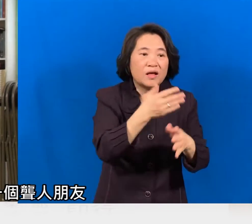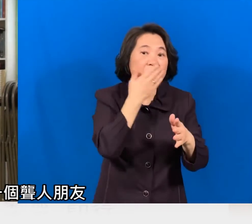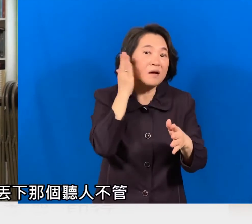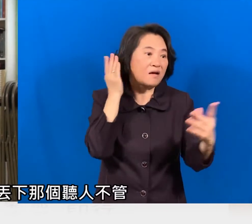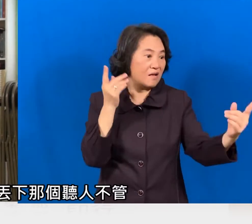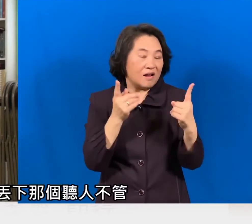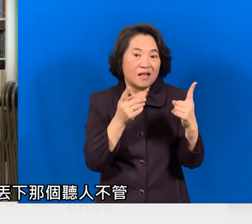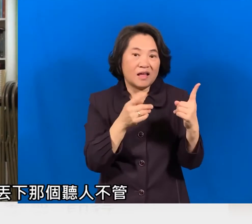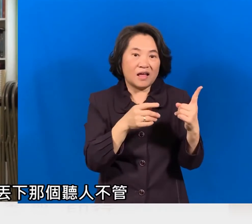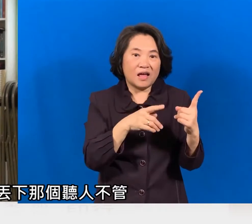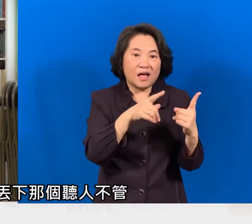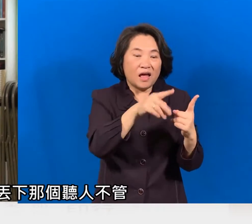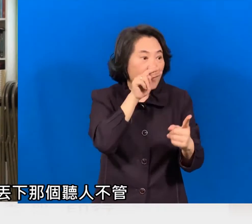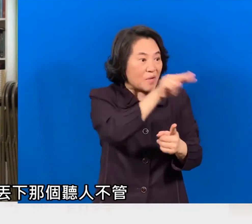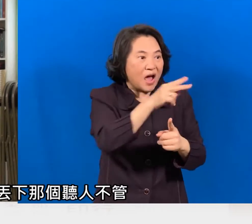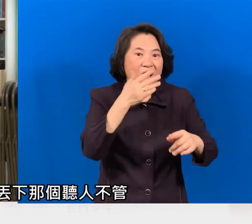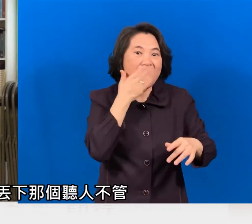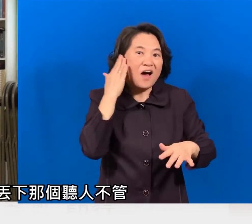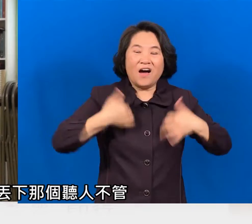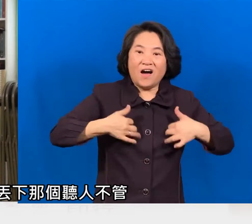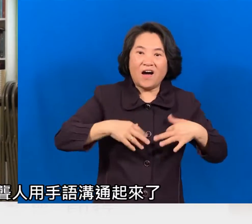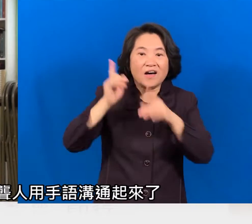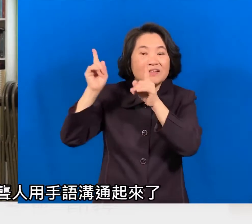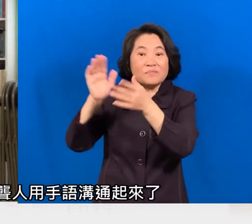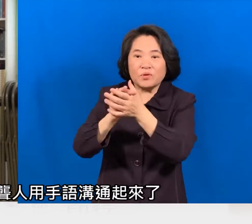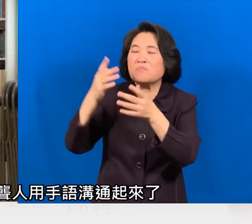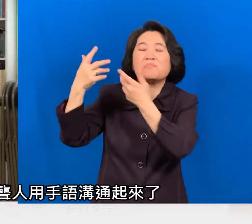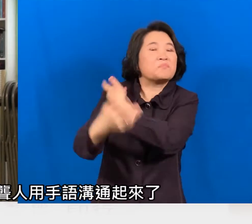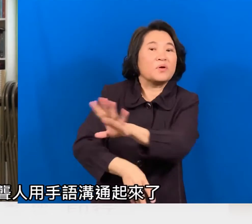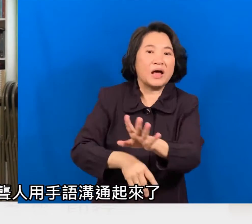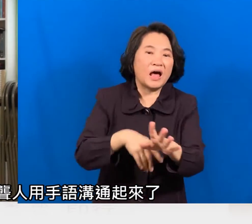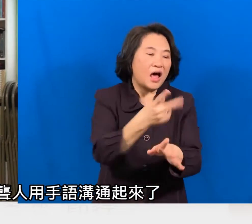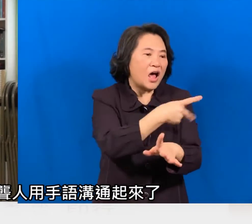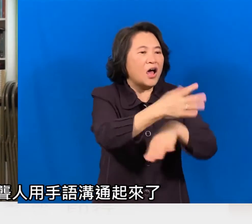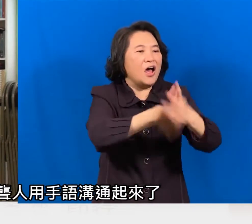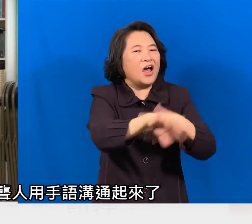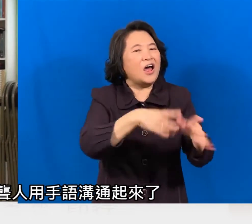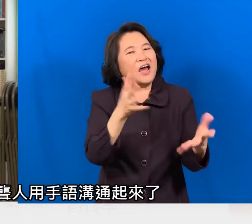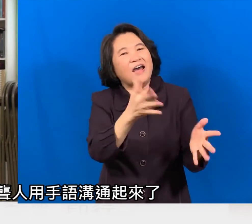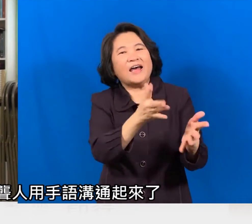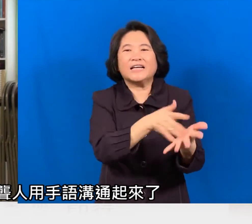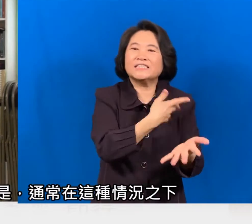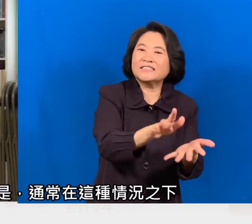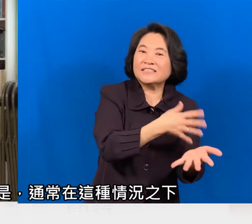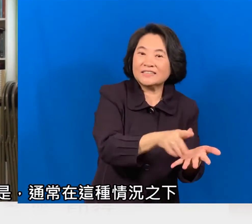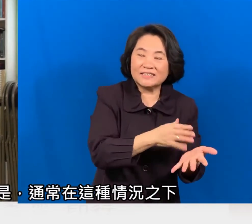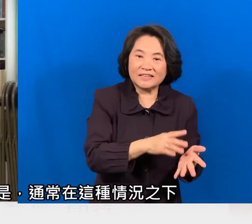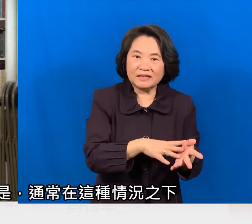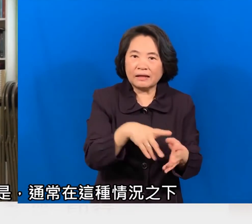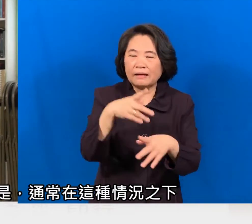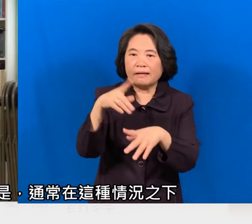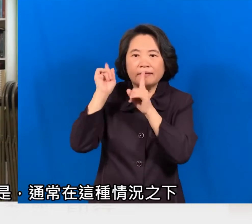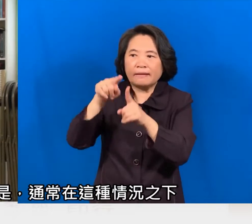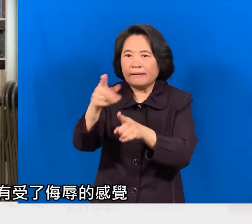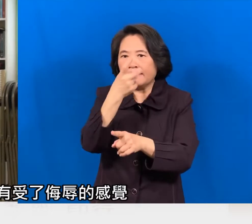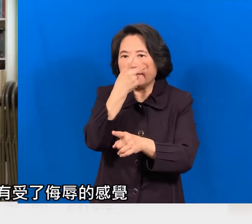friend, he may also forget and drop the hearing person and start talking in sign with the deaf friend who just came. But there is